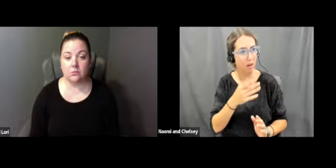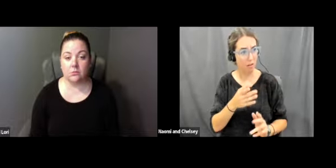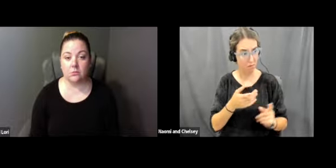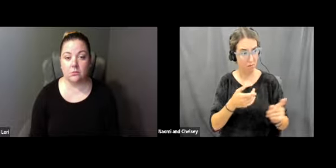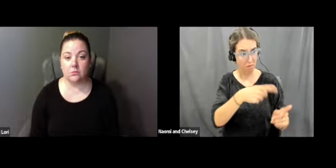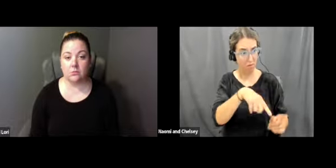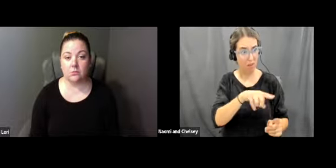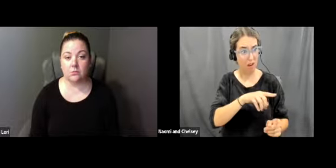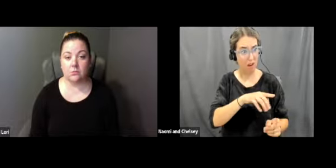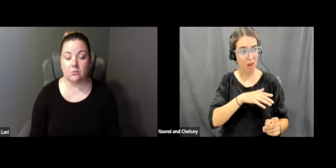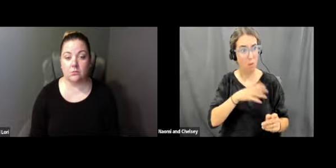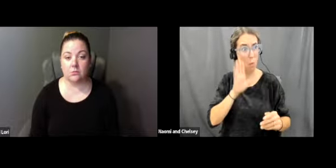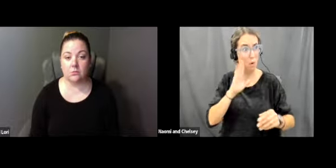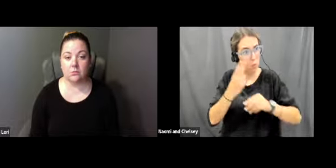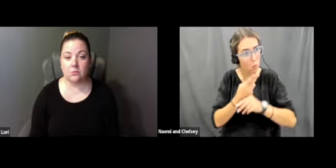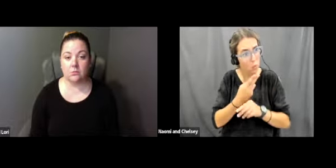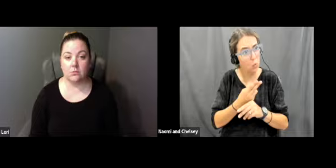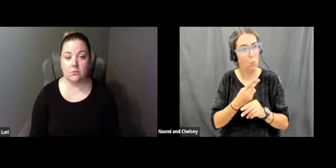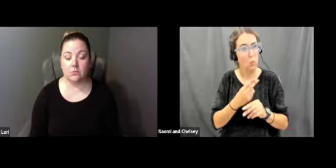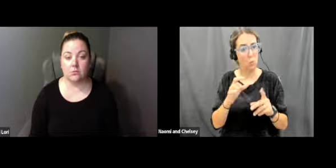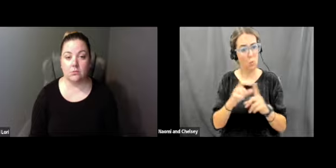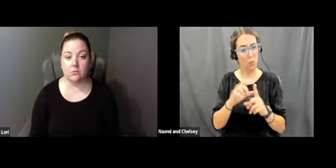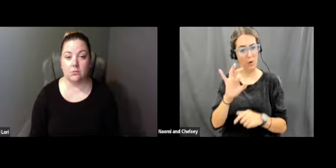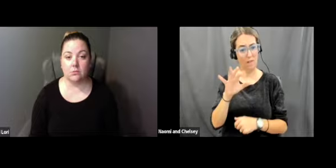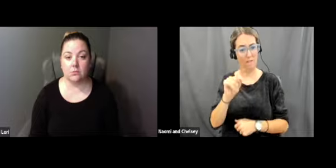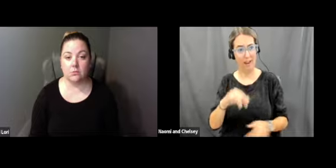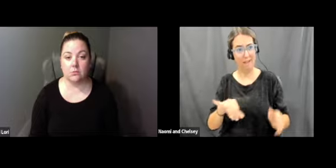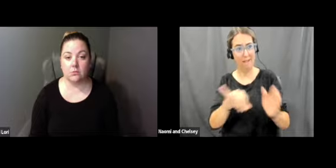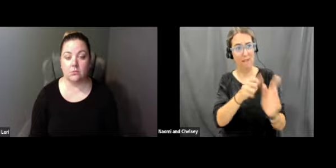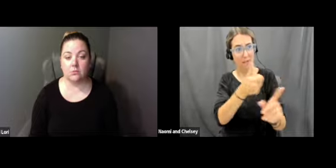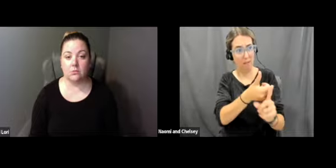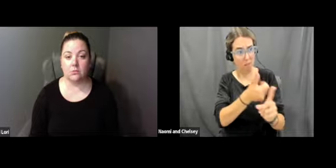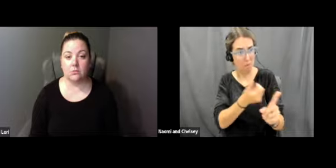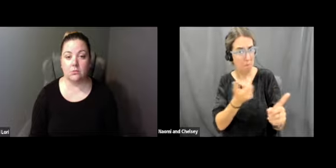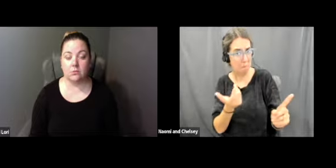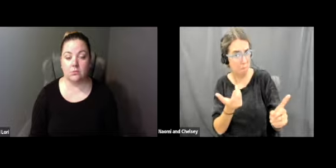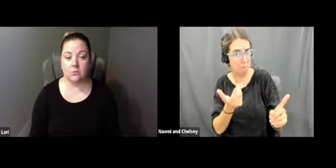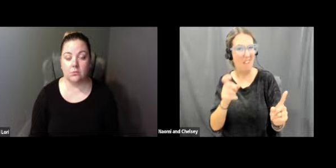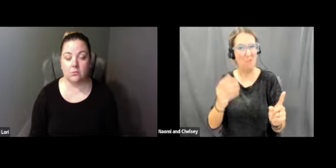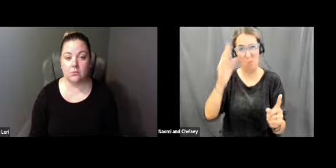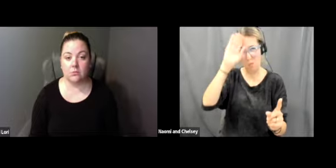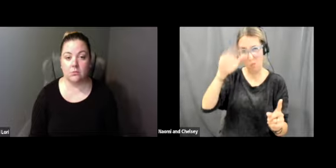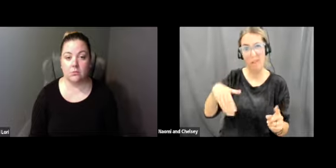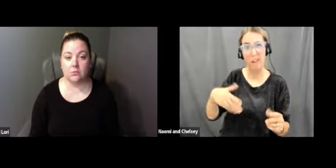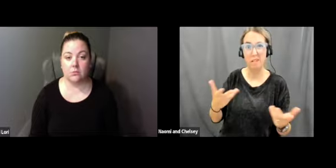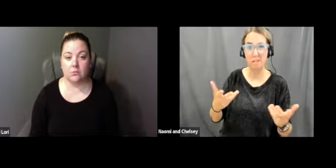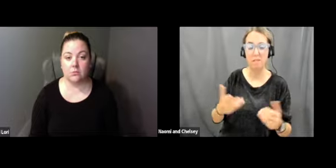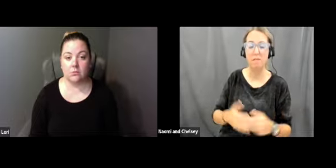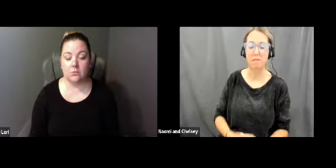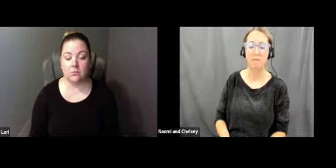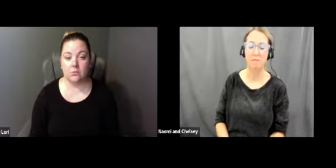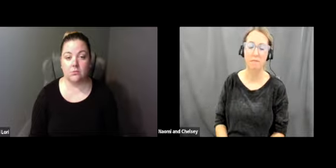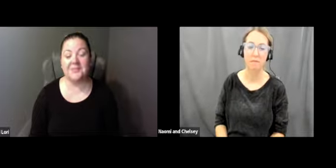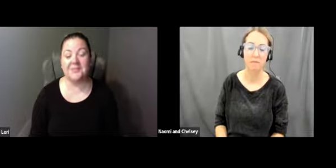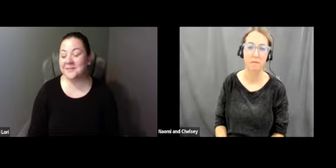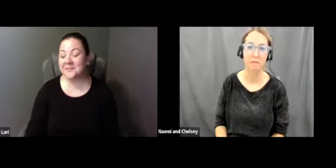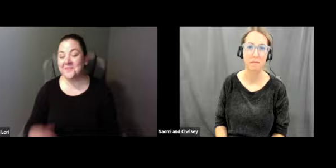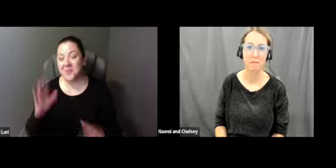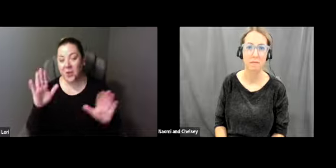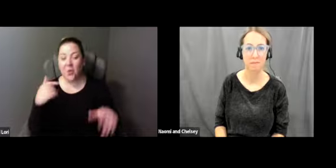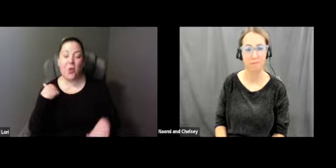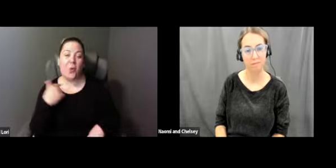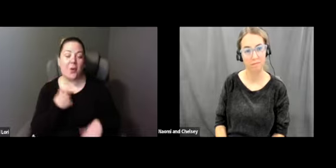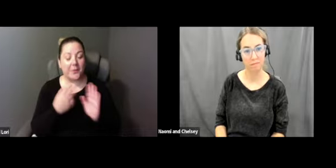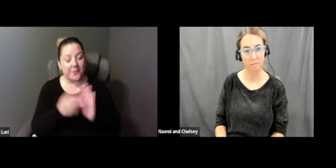for, how they're going to relate to that word and that identity. Lori here. We are meaning-based, social